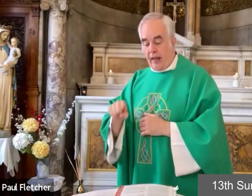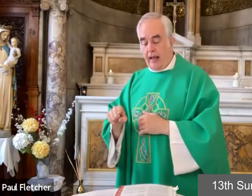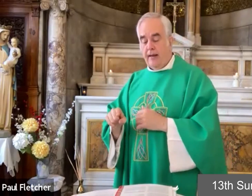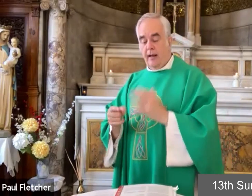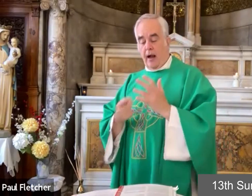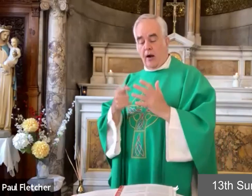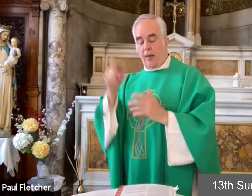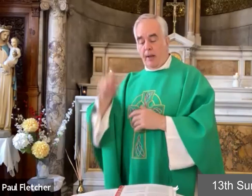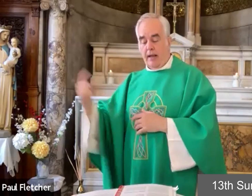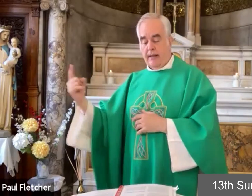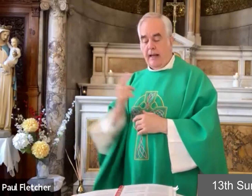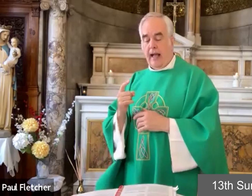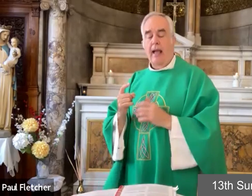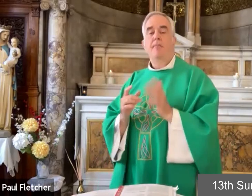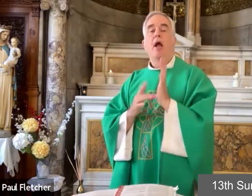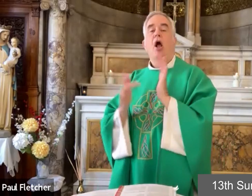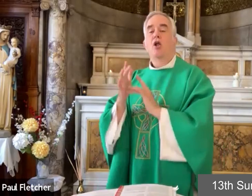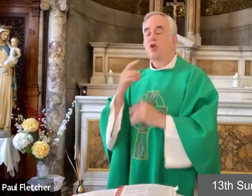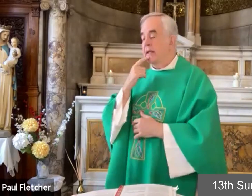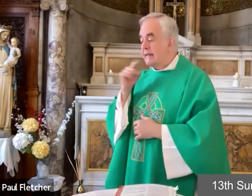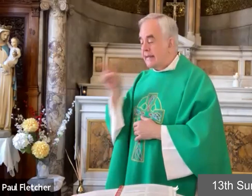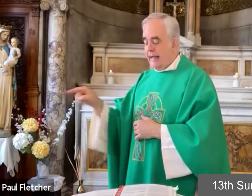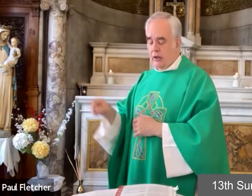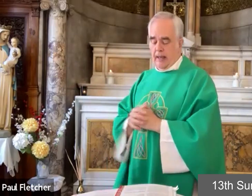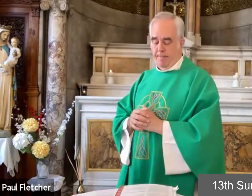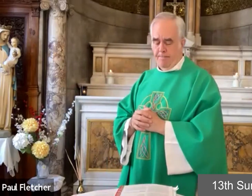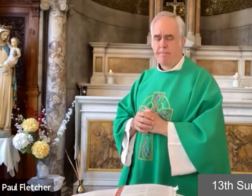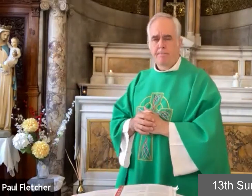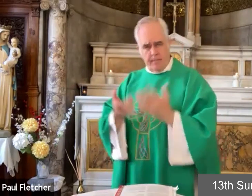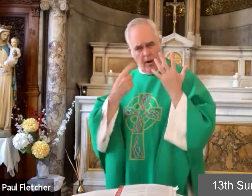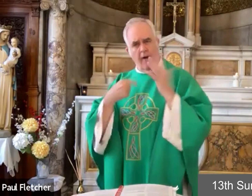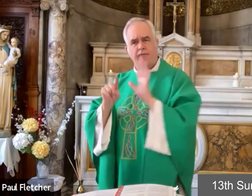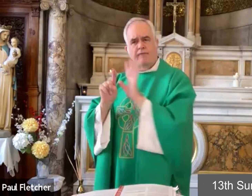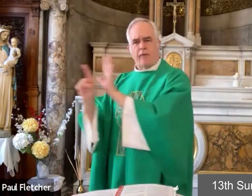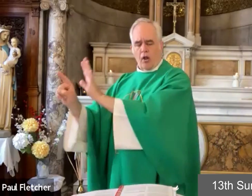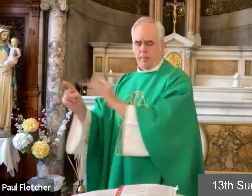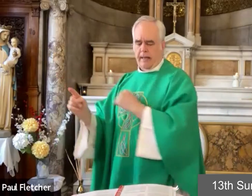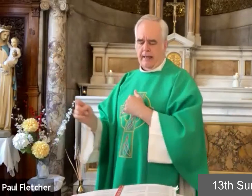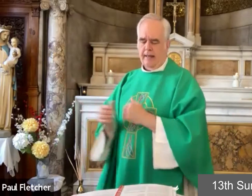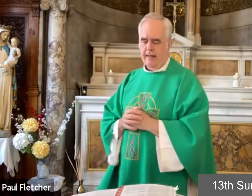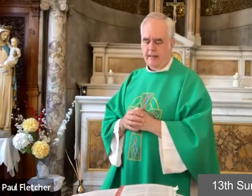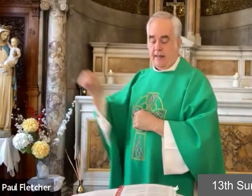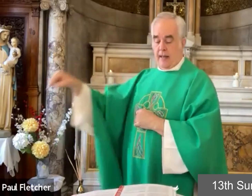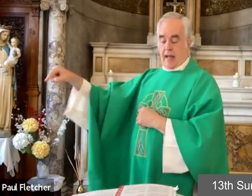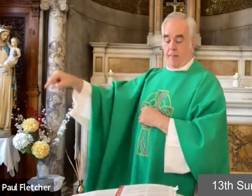Then another person came, and Jesus said to him, "Follow me." But